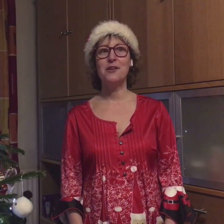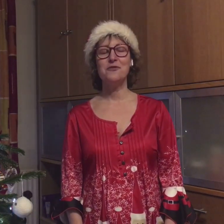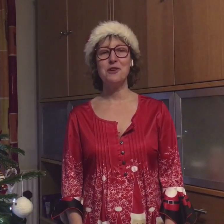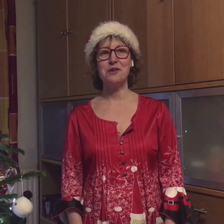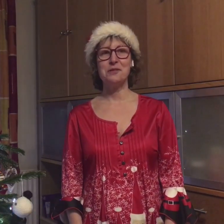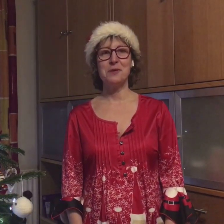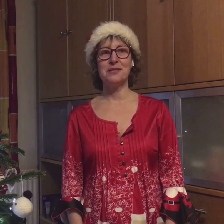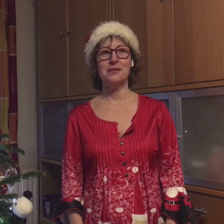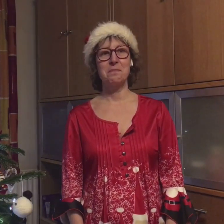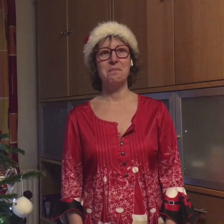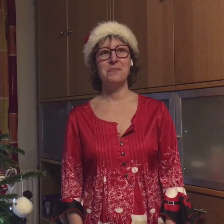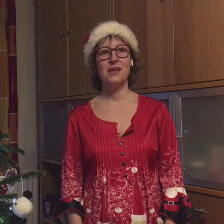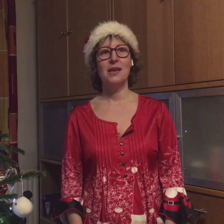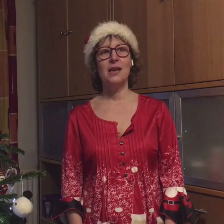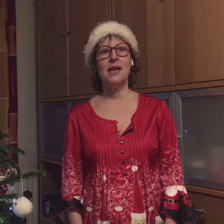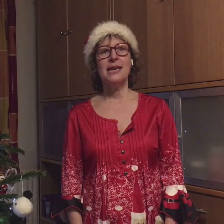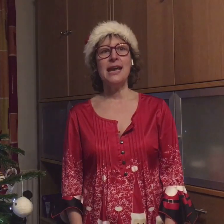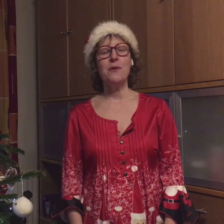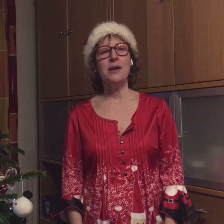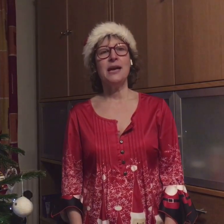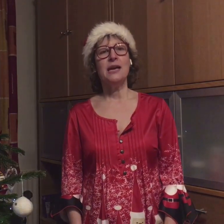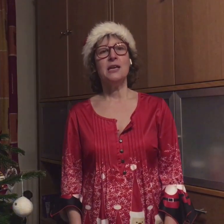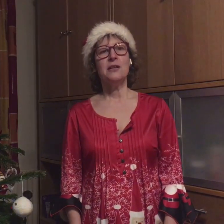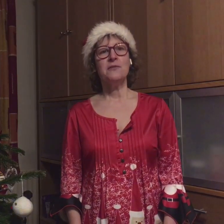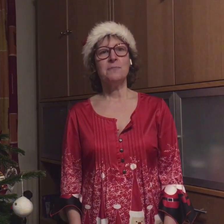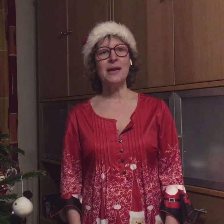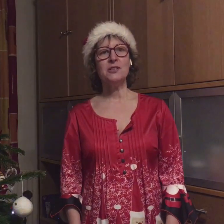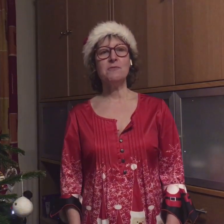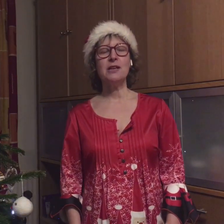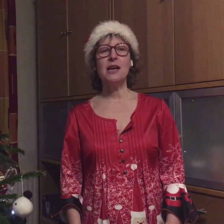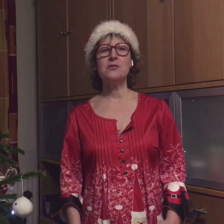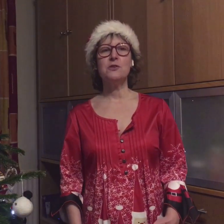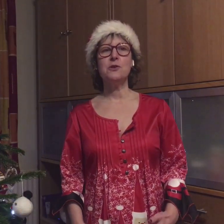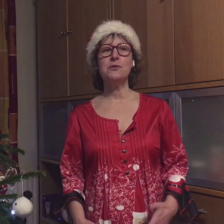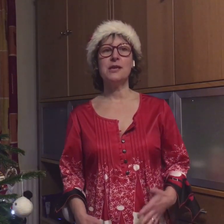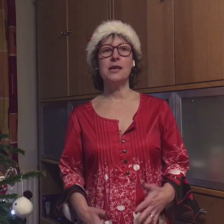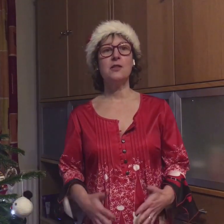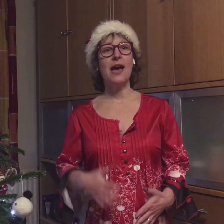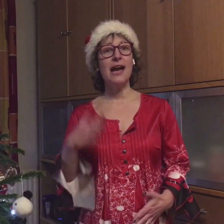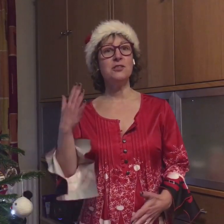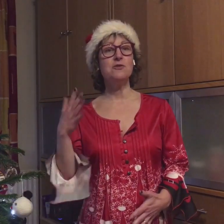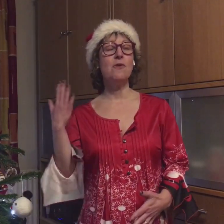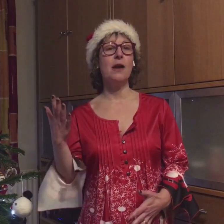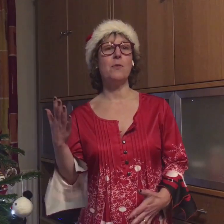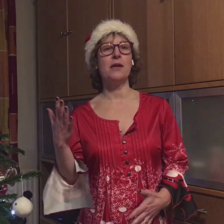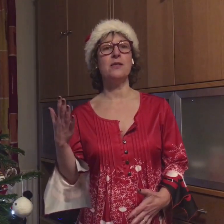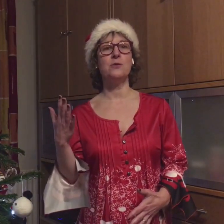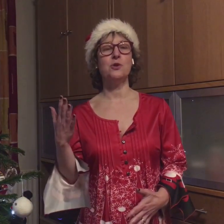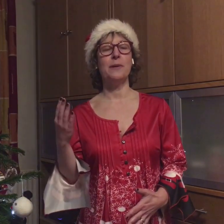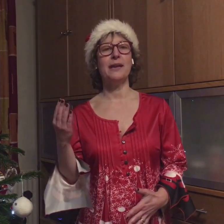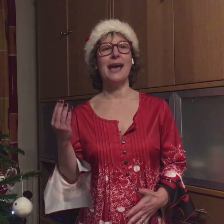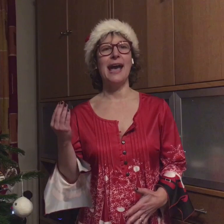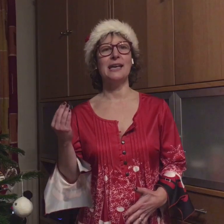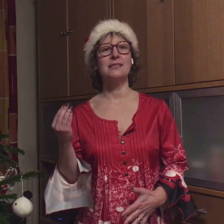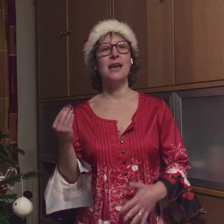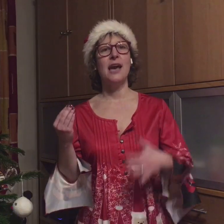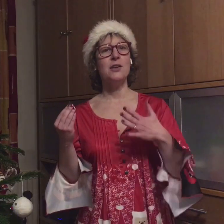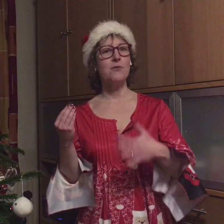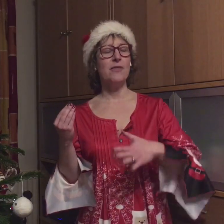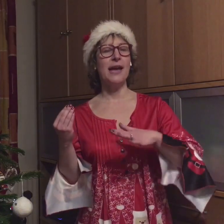for Christmas. Now, Makaton relies on you using the hand you write with, your dominant hand, and your other